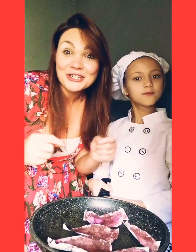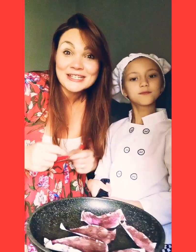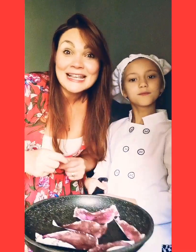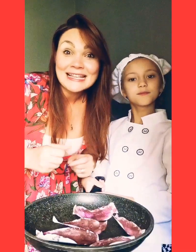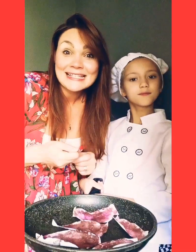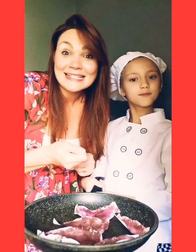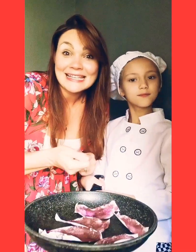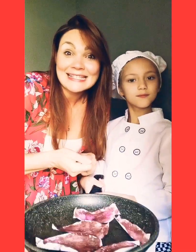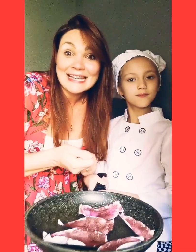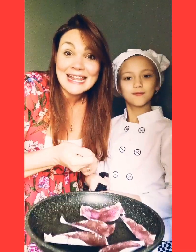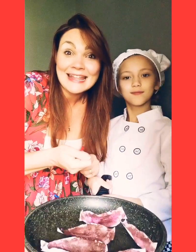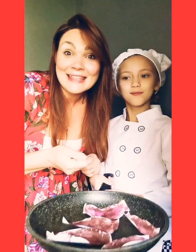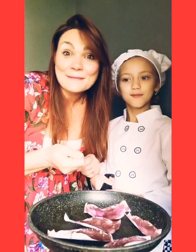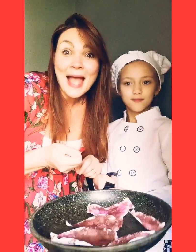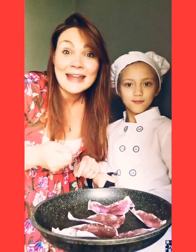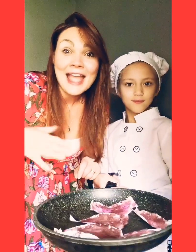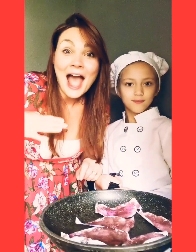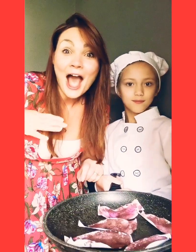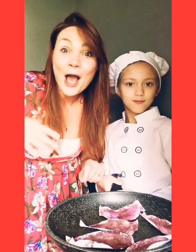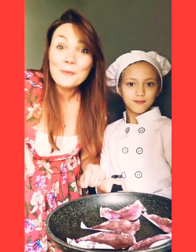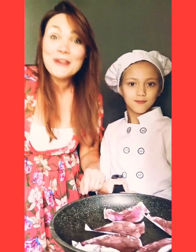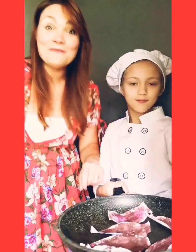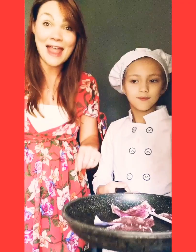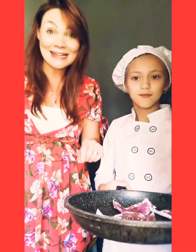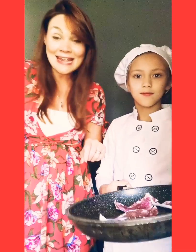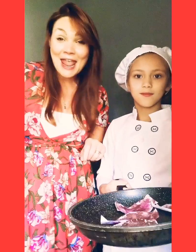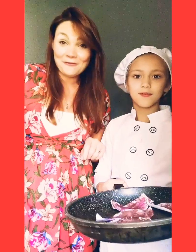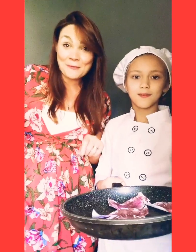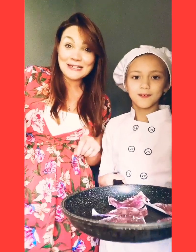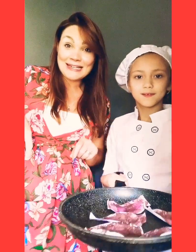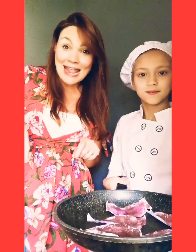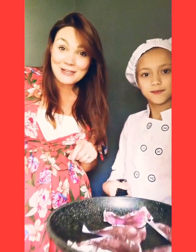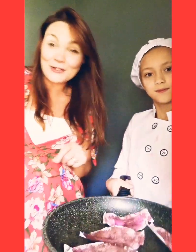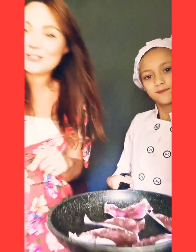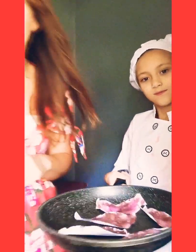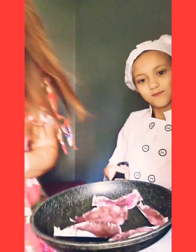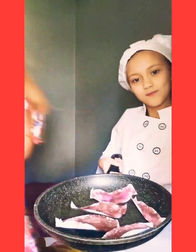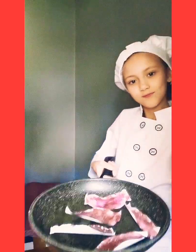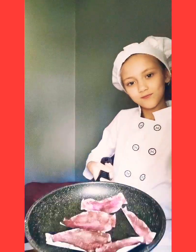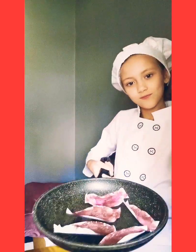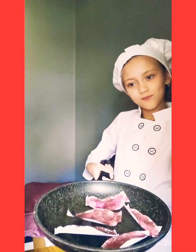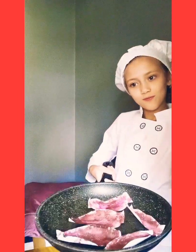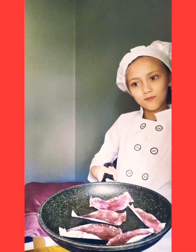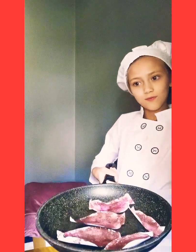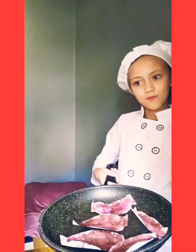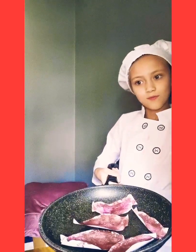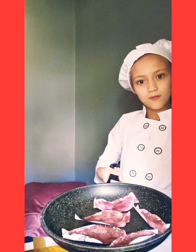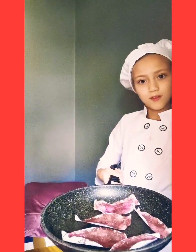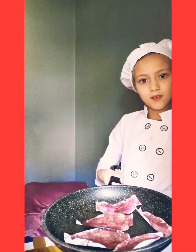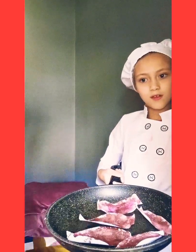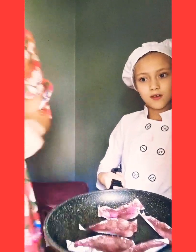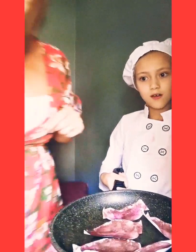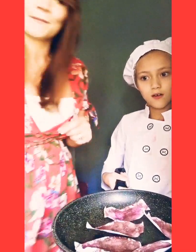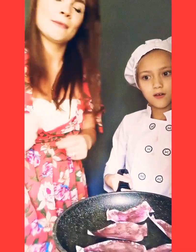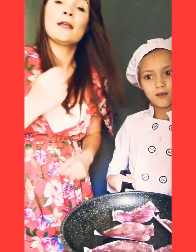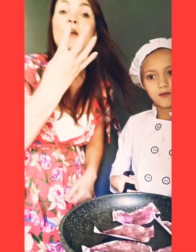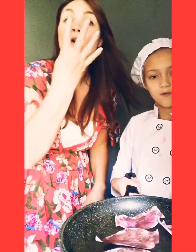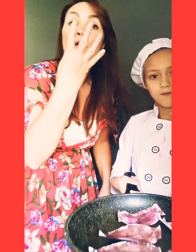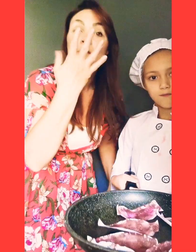5 fat sausages. Sizzling in the pan. Are we ready, everybody? Get your sausages. Here we go.